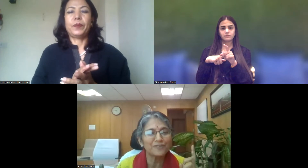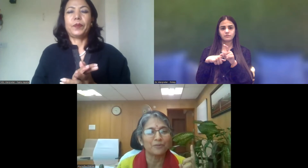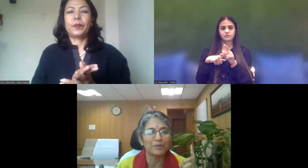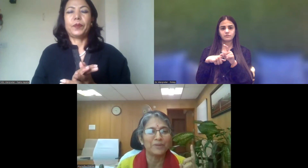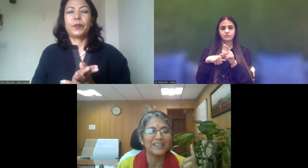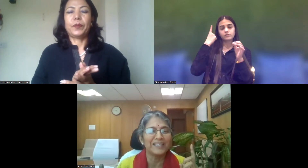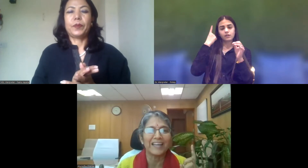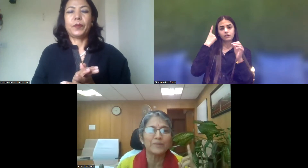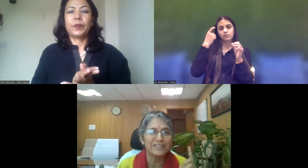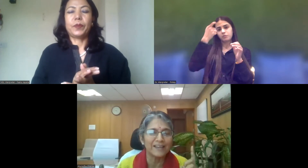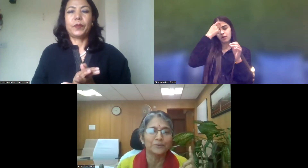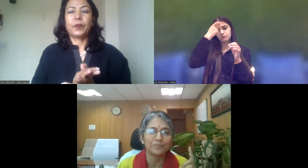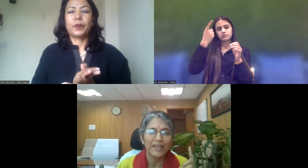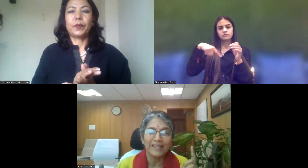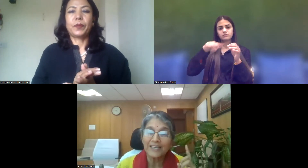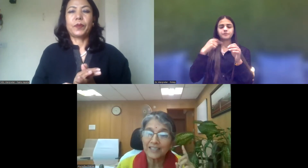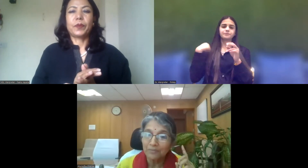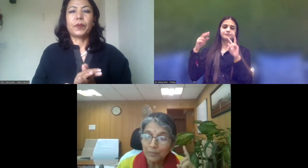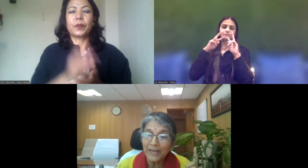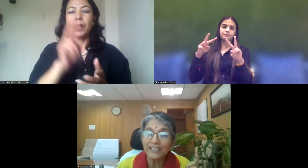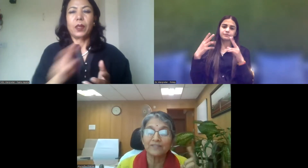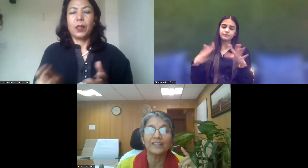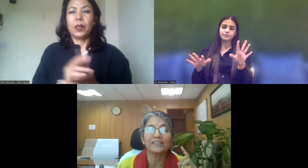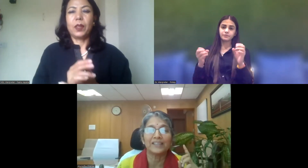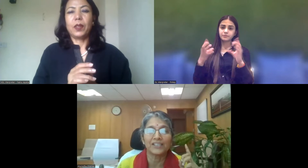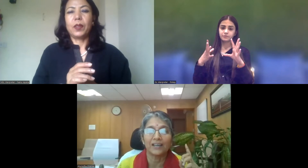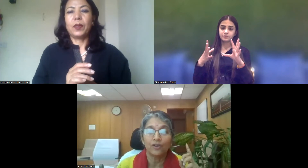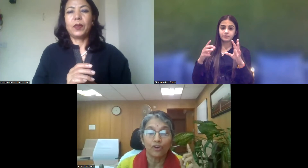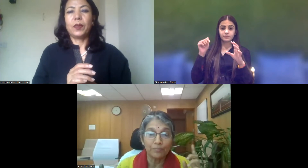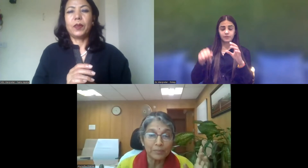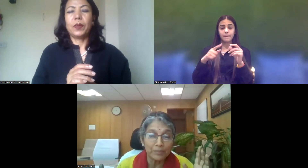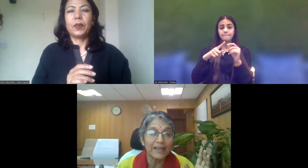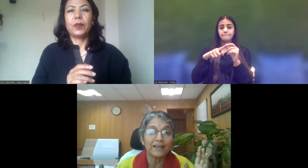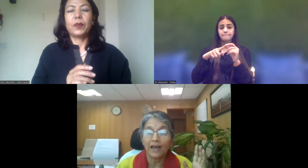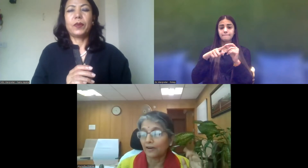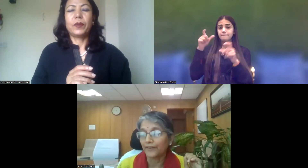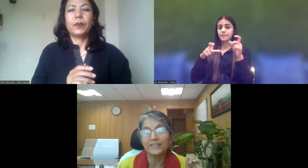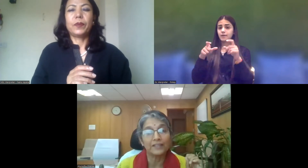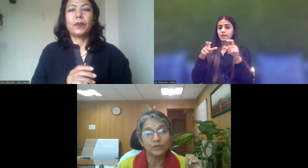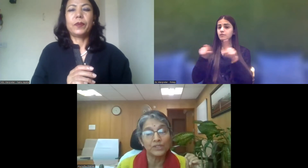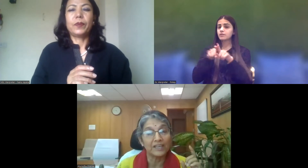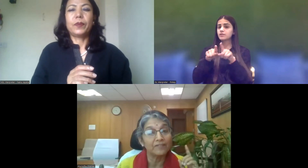watched it from the beginning, and I must tell you that people like Shivani Taneja or people like